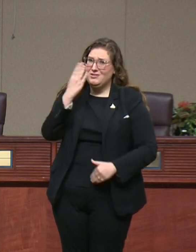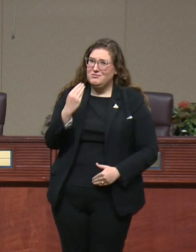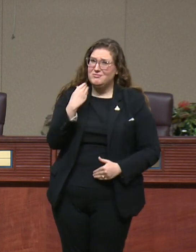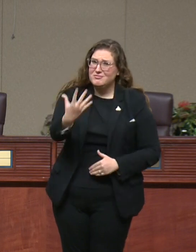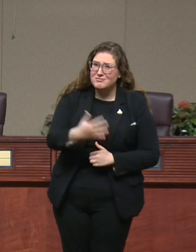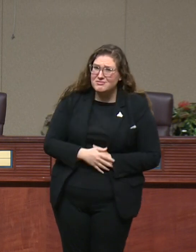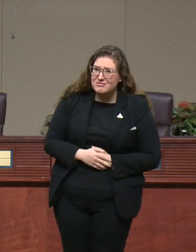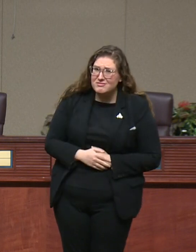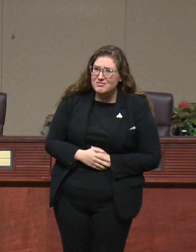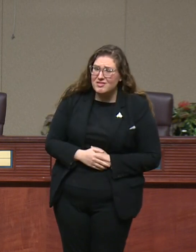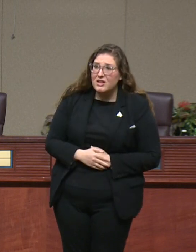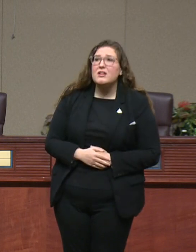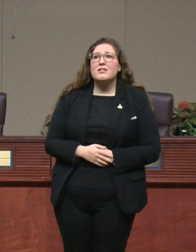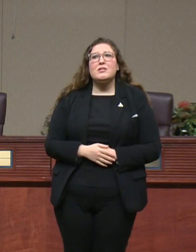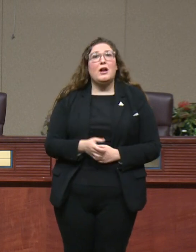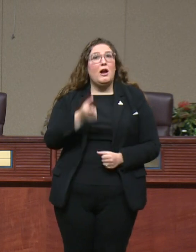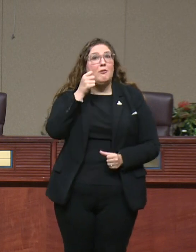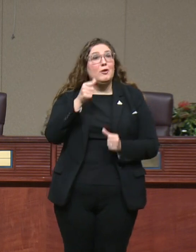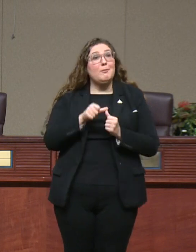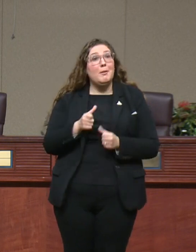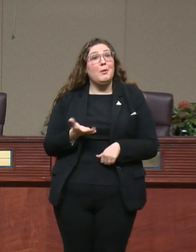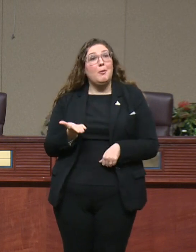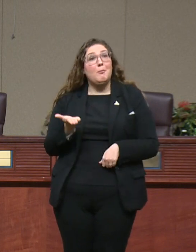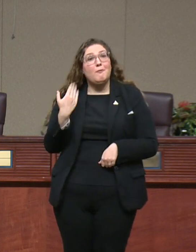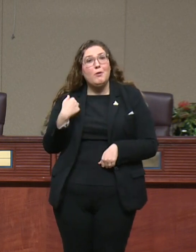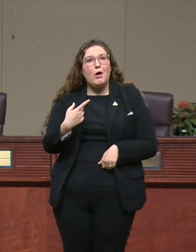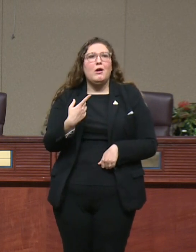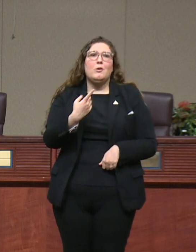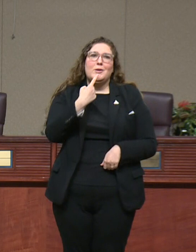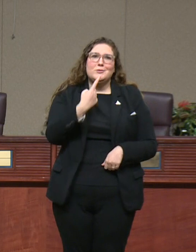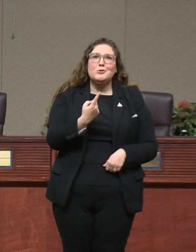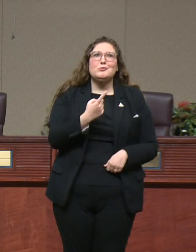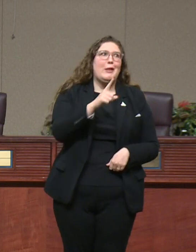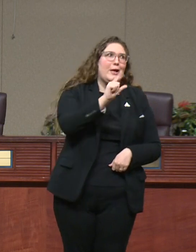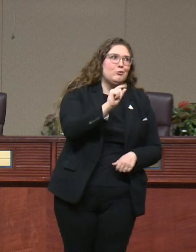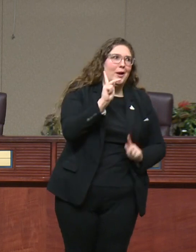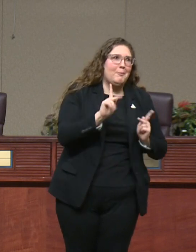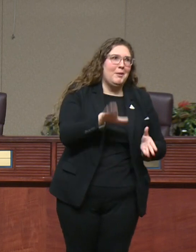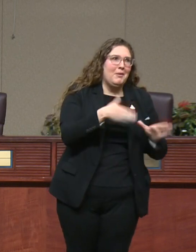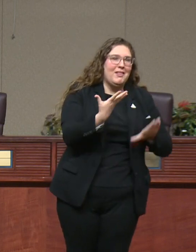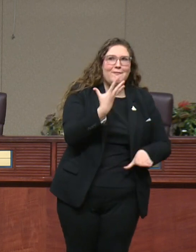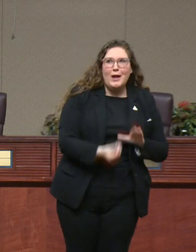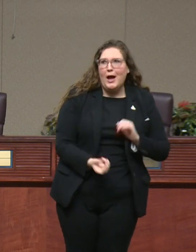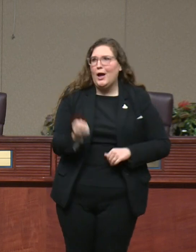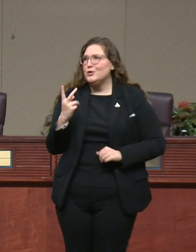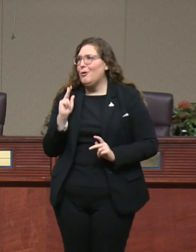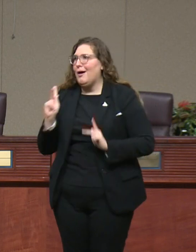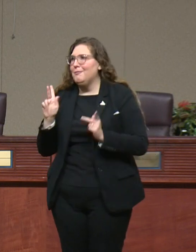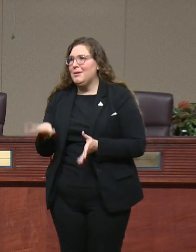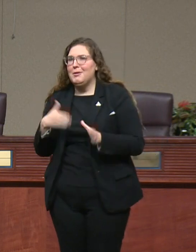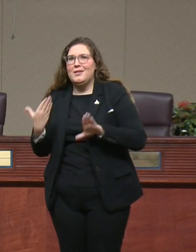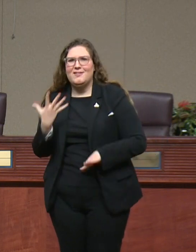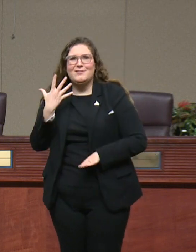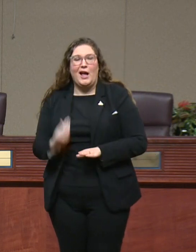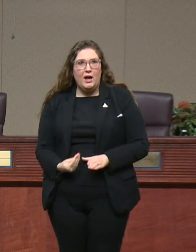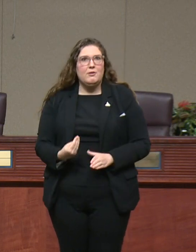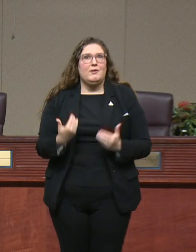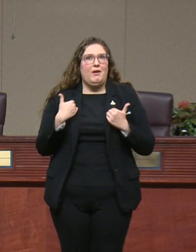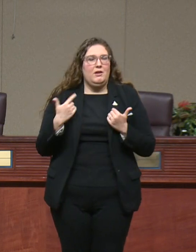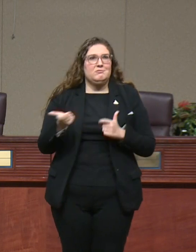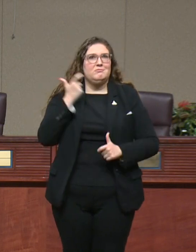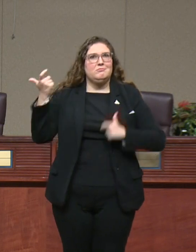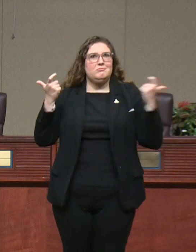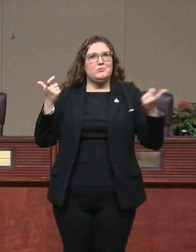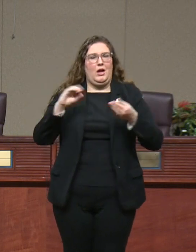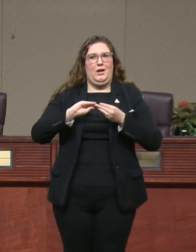you may remember the times where we were reporting 20, 34, 12, and this is the last of the indicators to